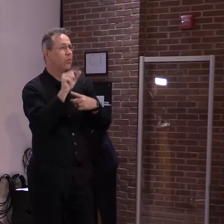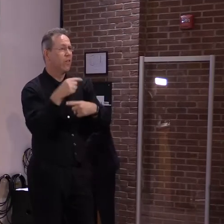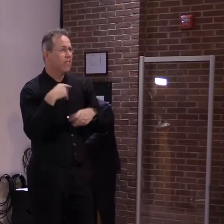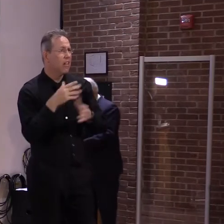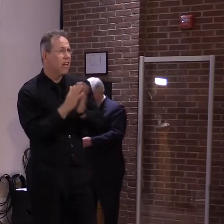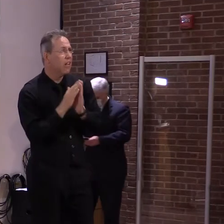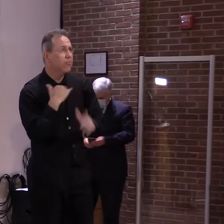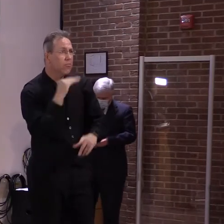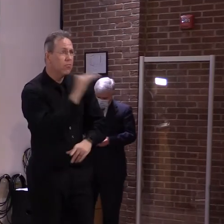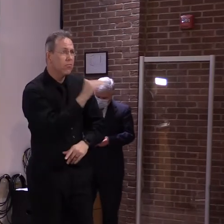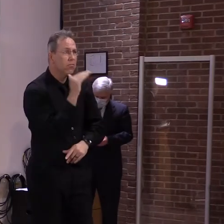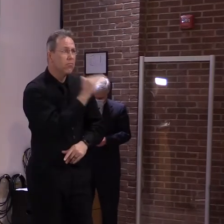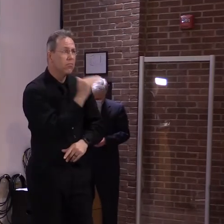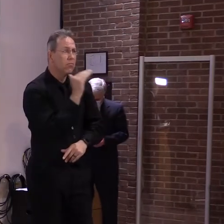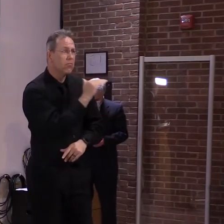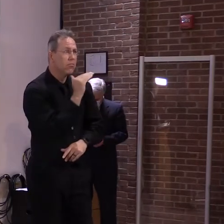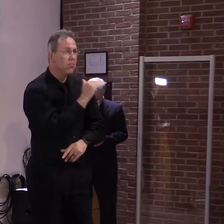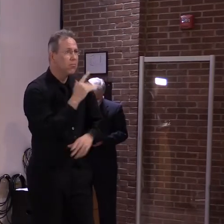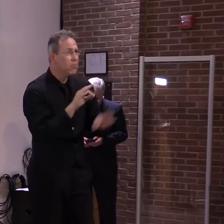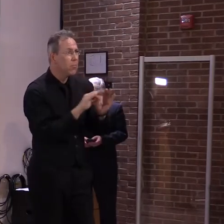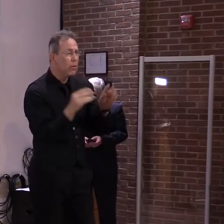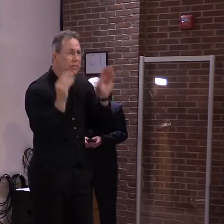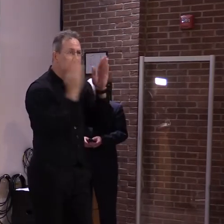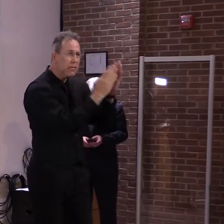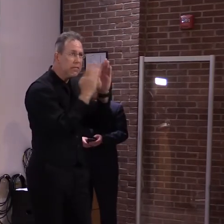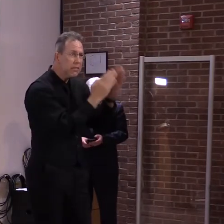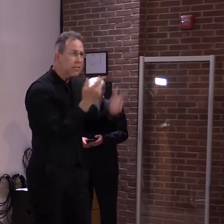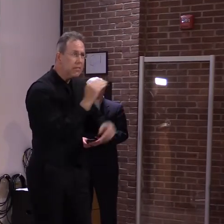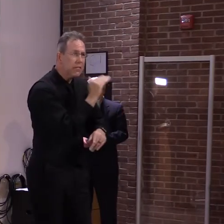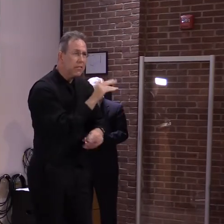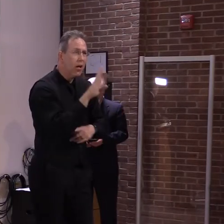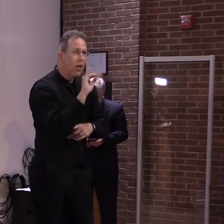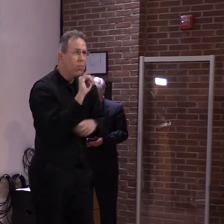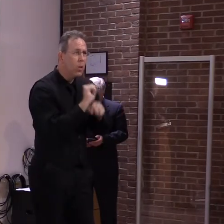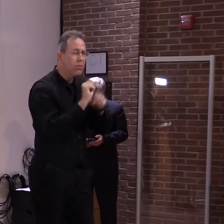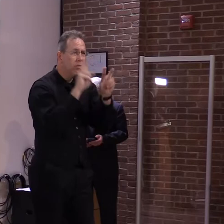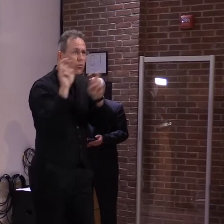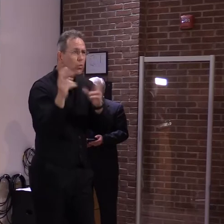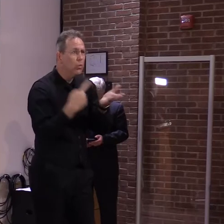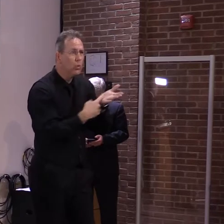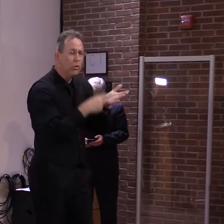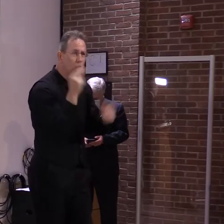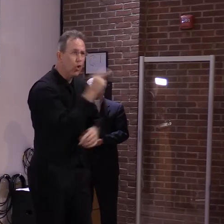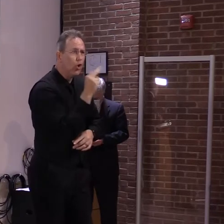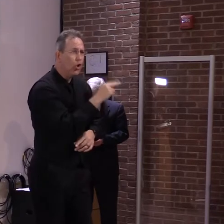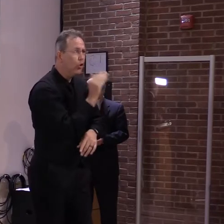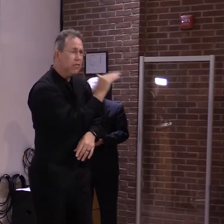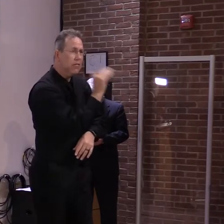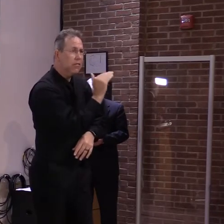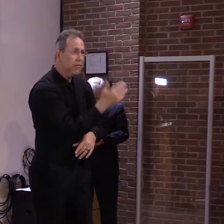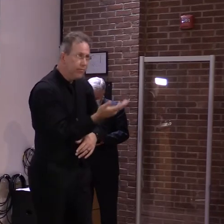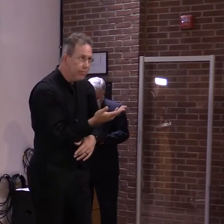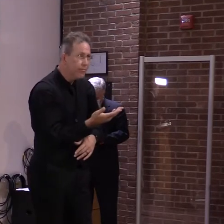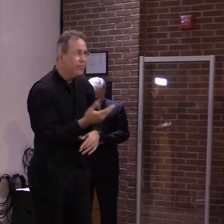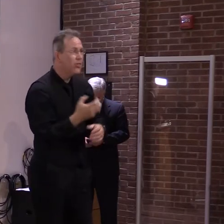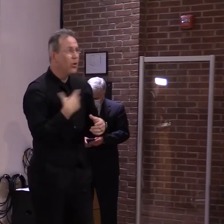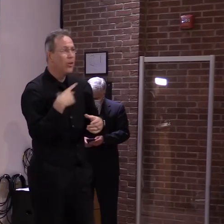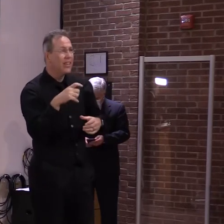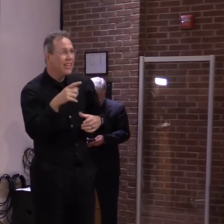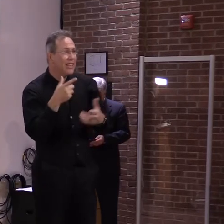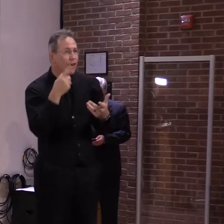businesses. If we don't have it, it's going to require us to go to Schedule 5, which is going to